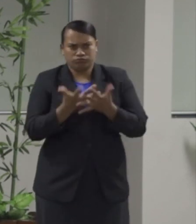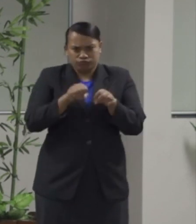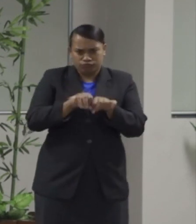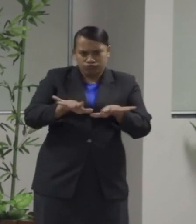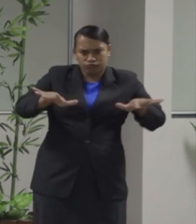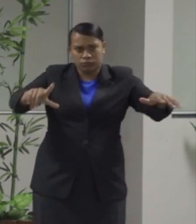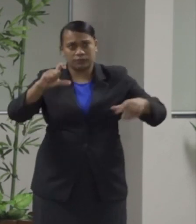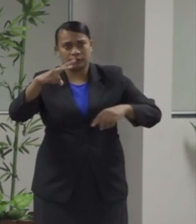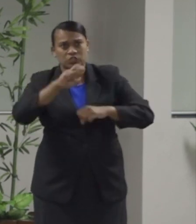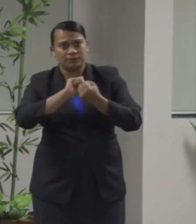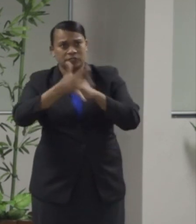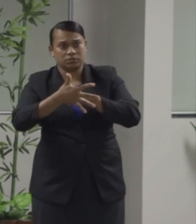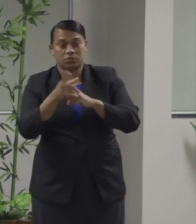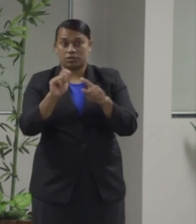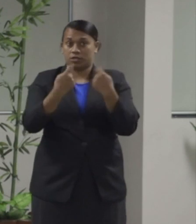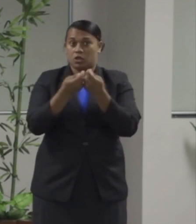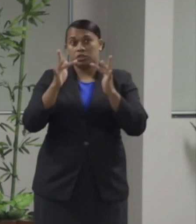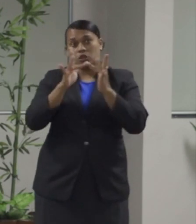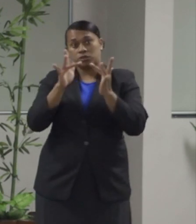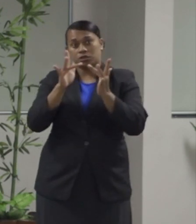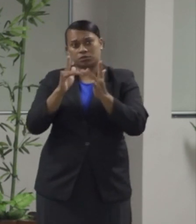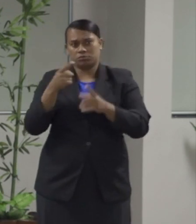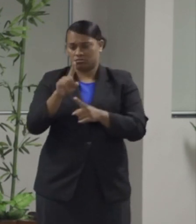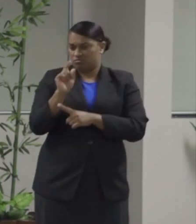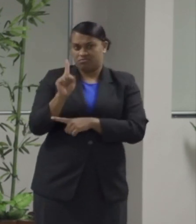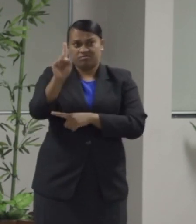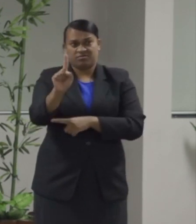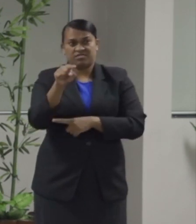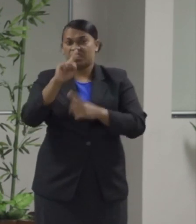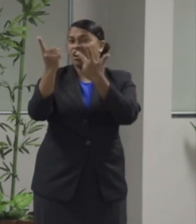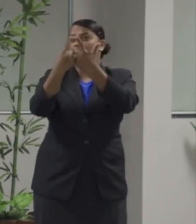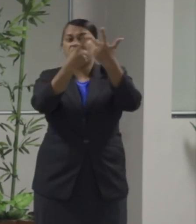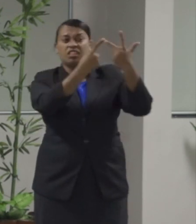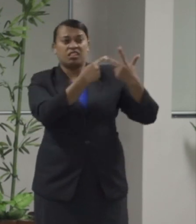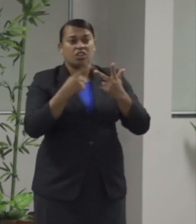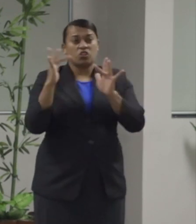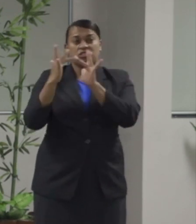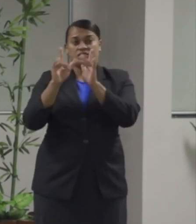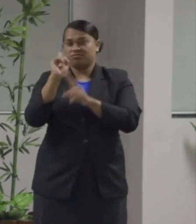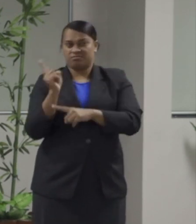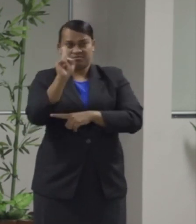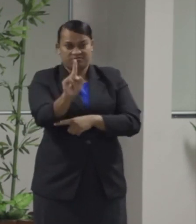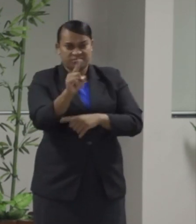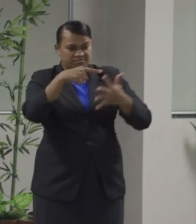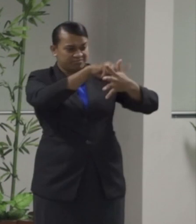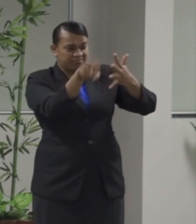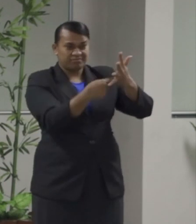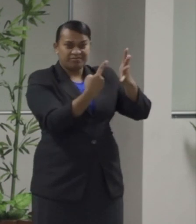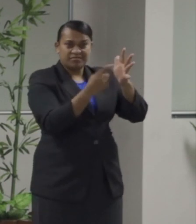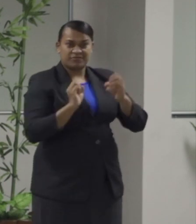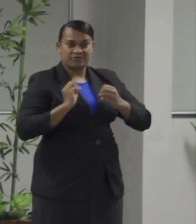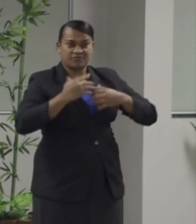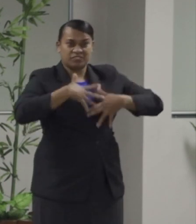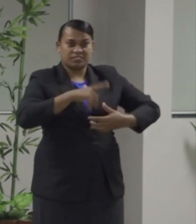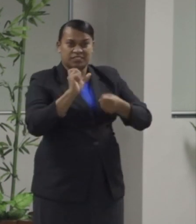tracing teams, doctors, nurses, health inspectors, police officers, the Republic of Fiji Military Forces personnel, and